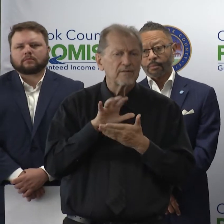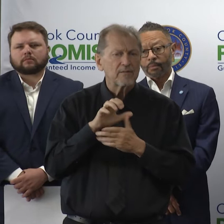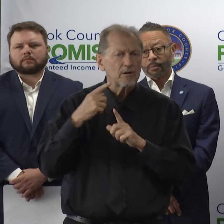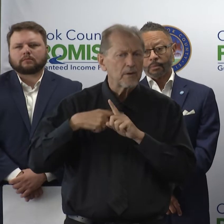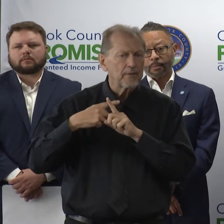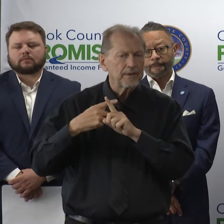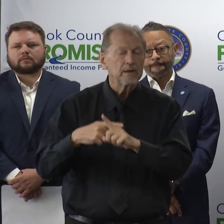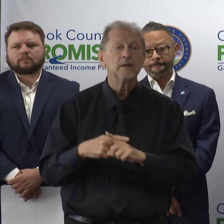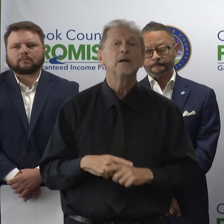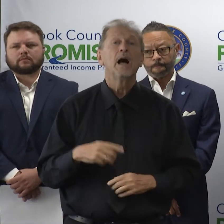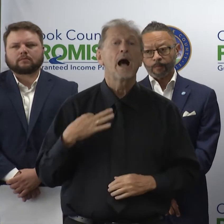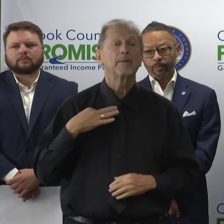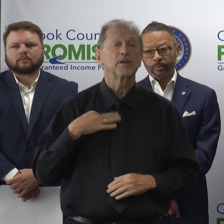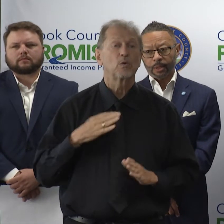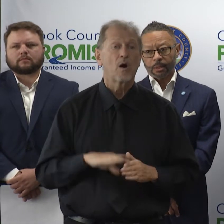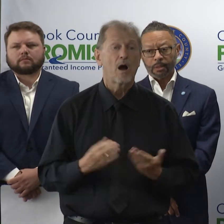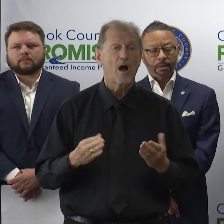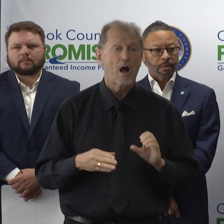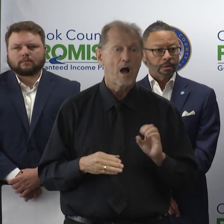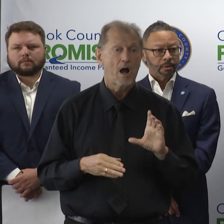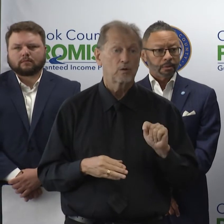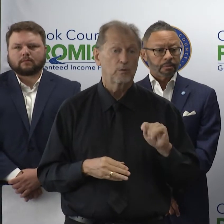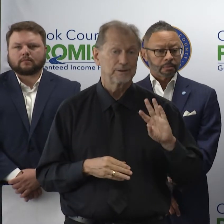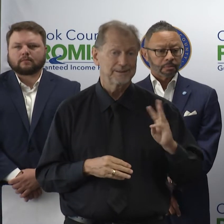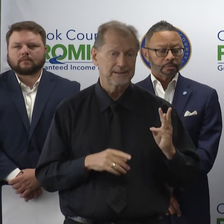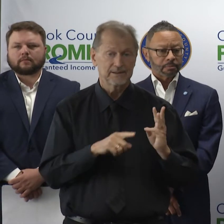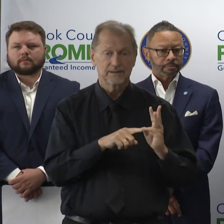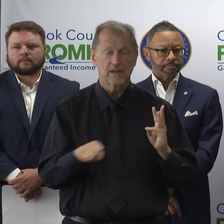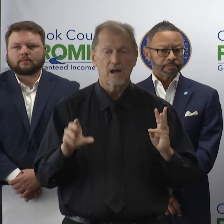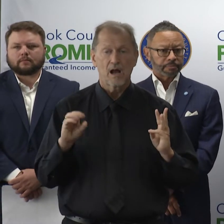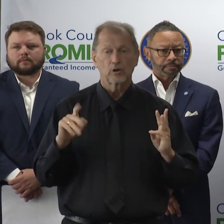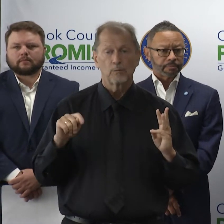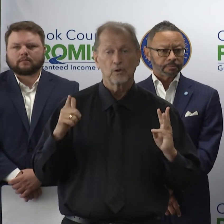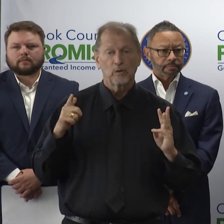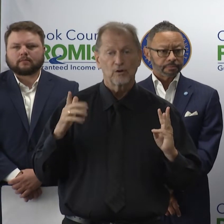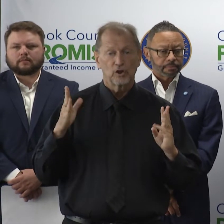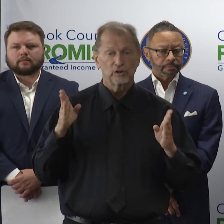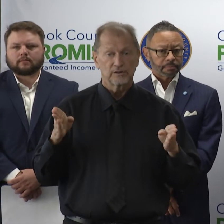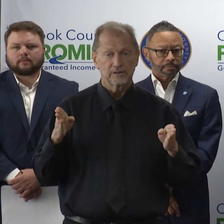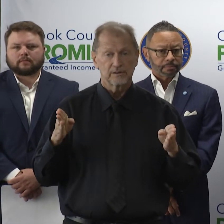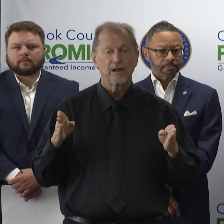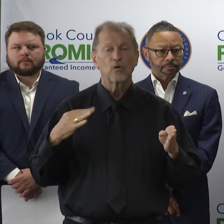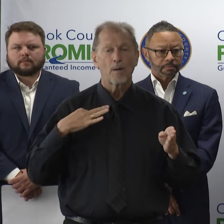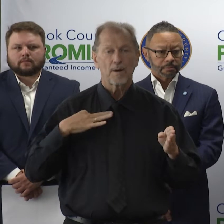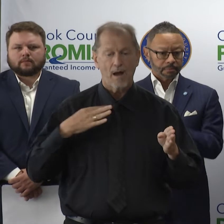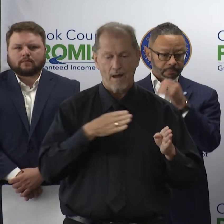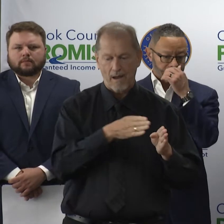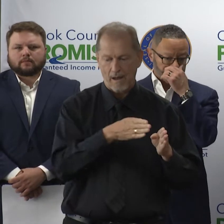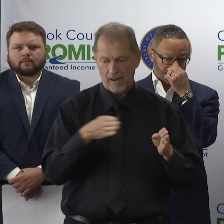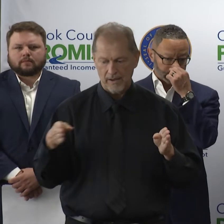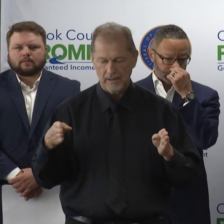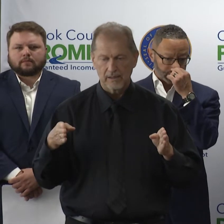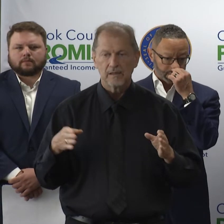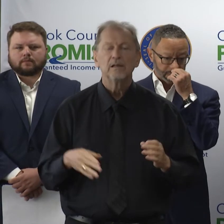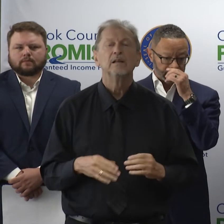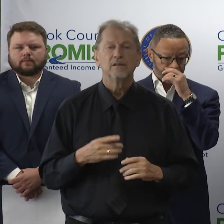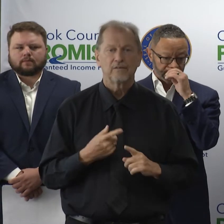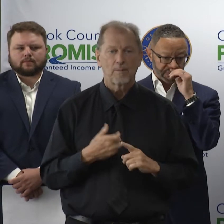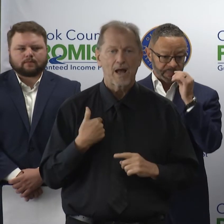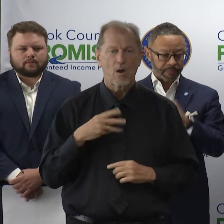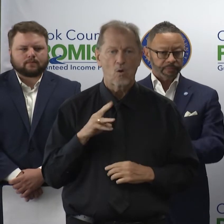will open on October 6th and close on October 21st and will be accessible from our website at that